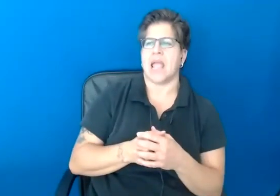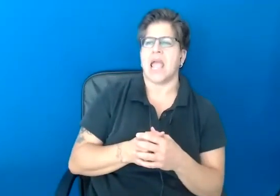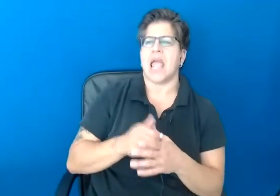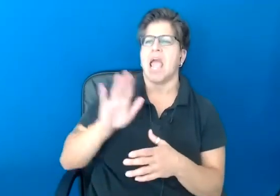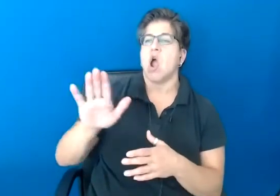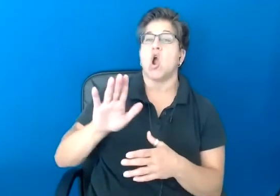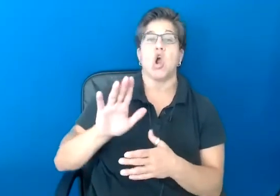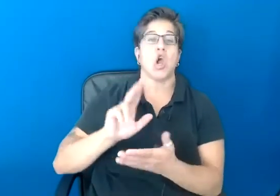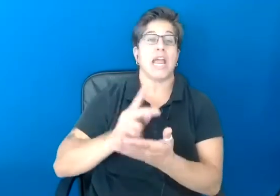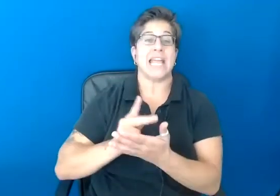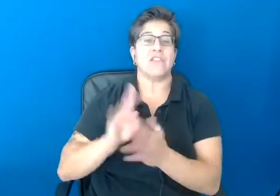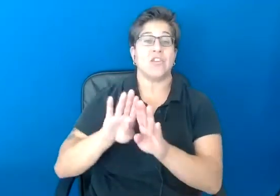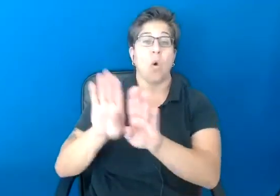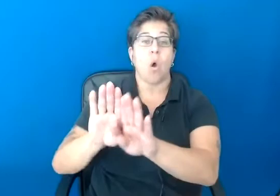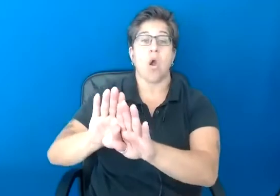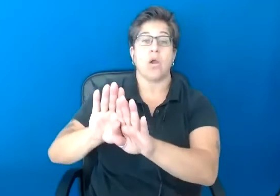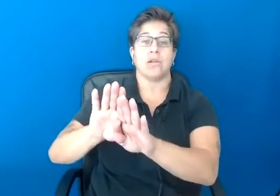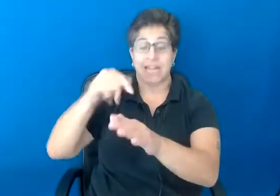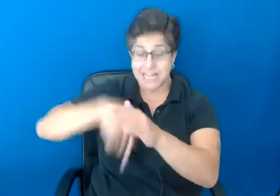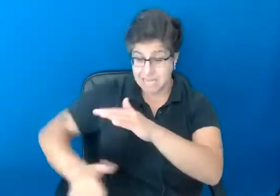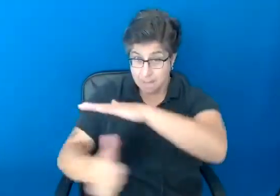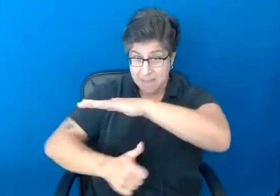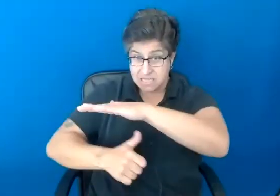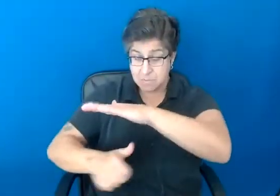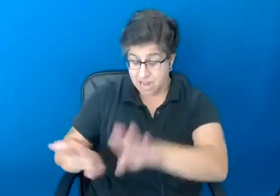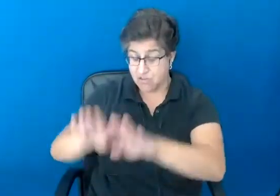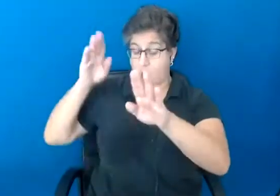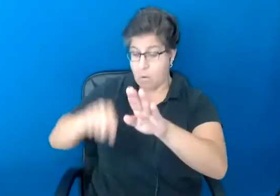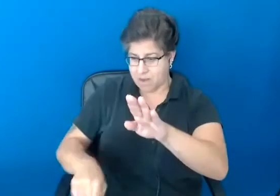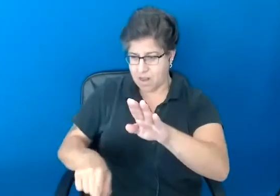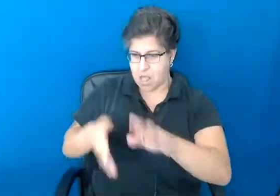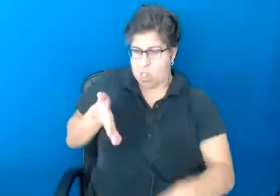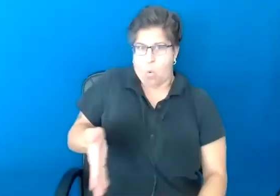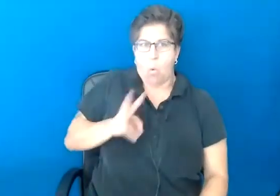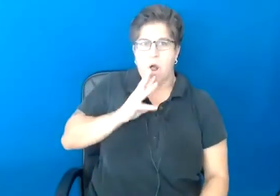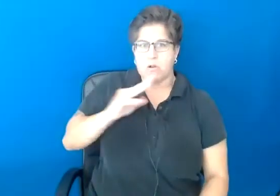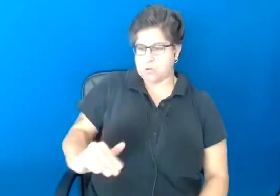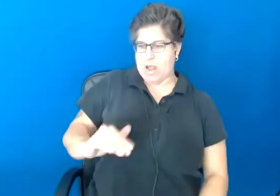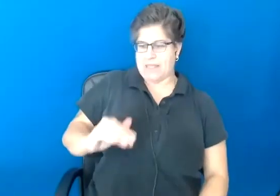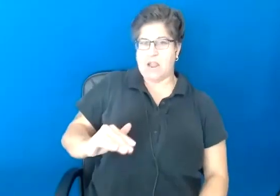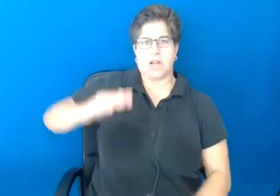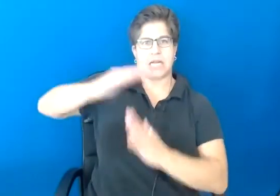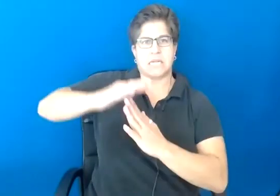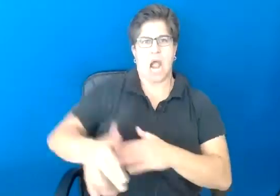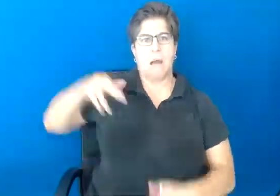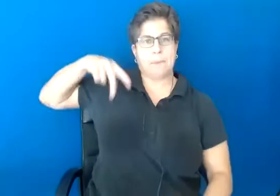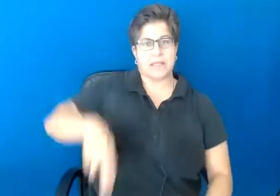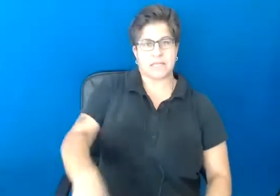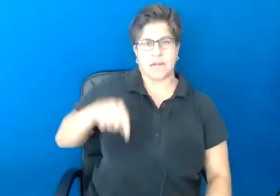I called her and I said, why don't I come over and give you a hand? I've got gloves, I've got boots. And she said, no way. This is